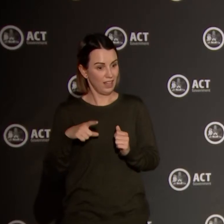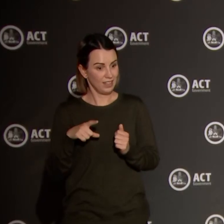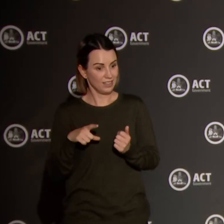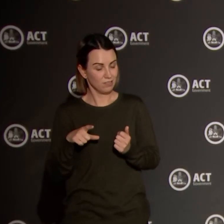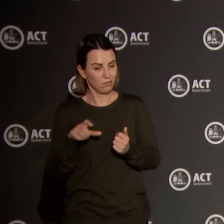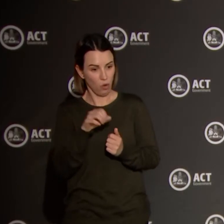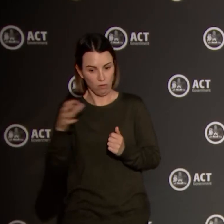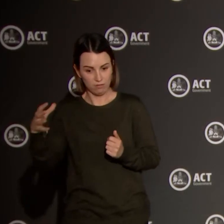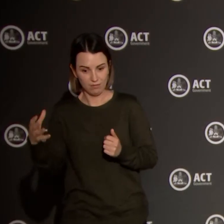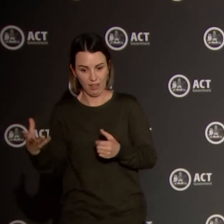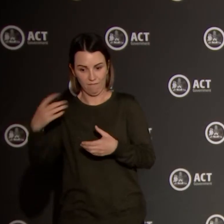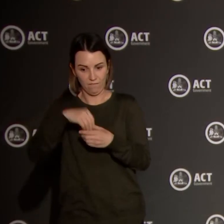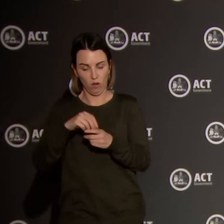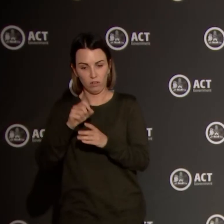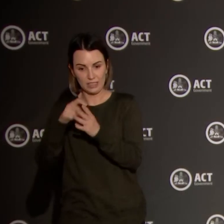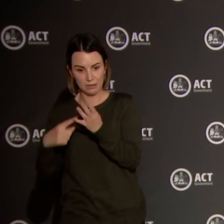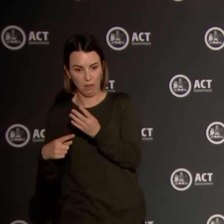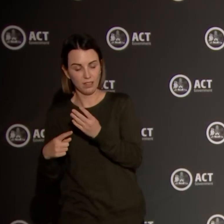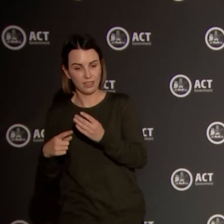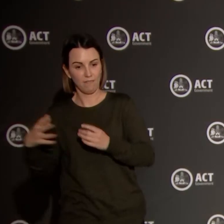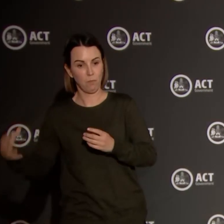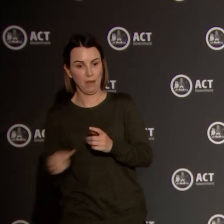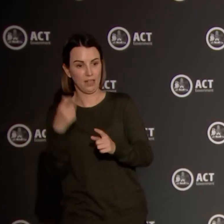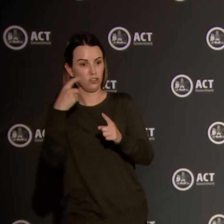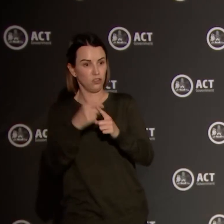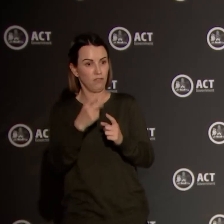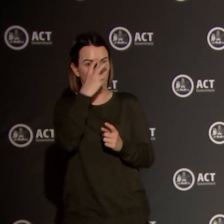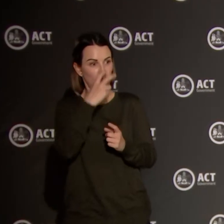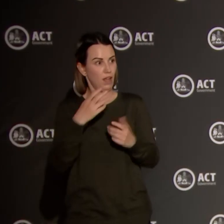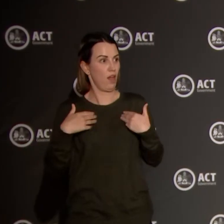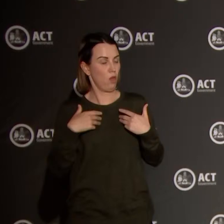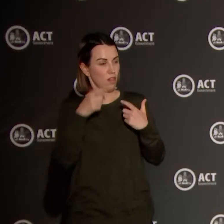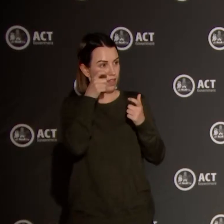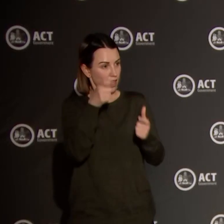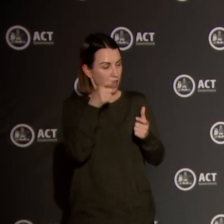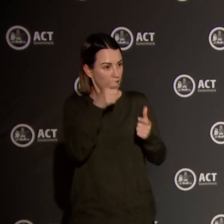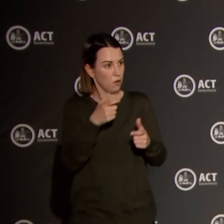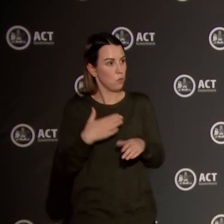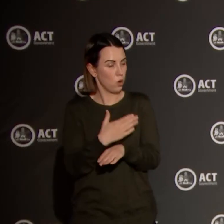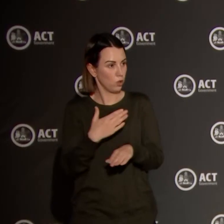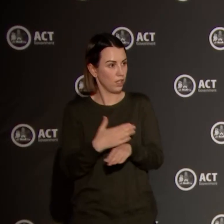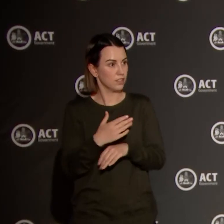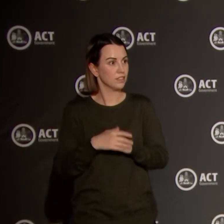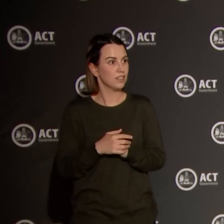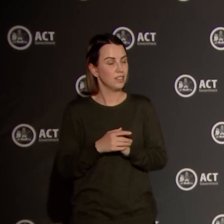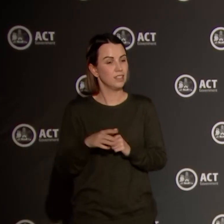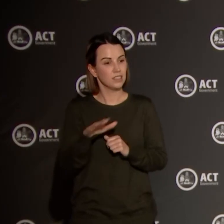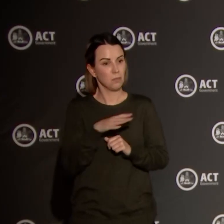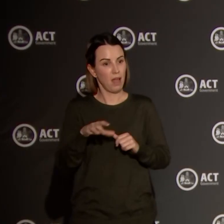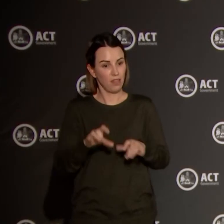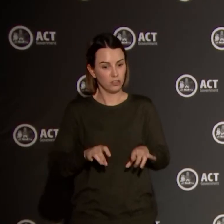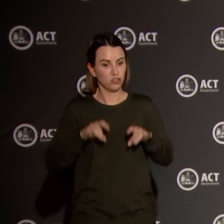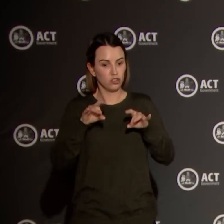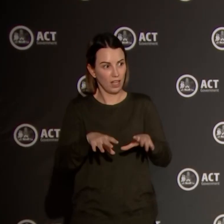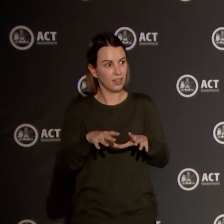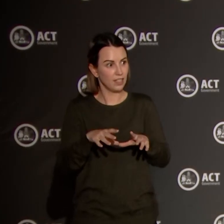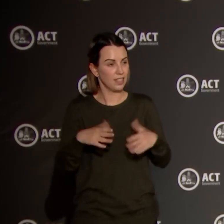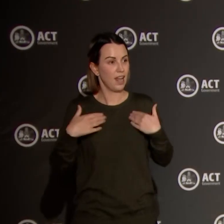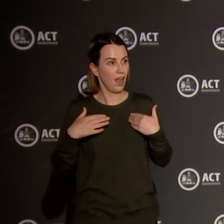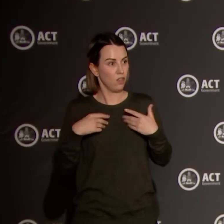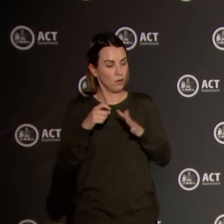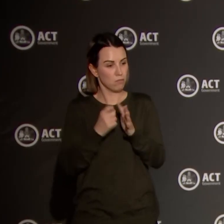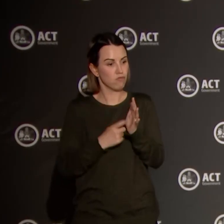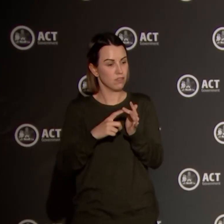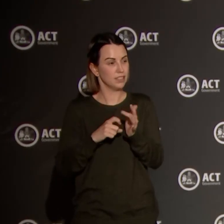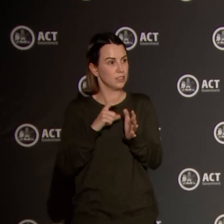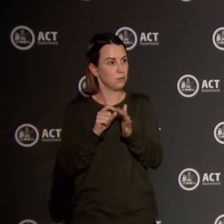of our decision around mandatory vaccination for healthcare workers was the Australian Health Protection Principal Committee statement from